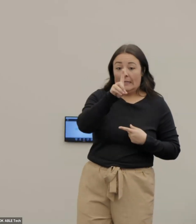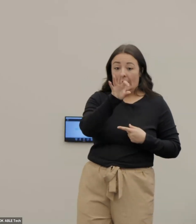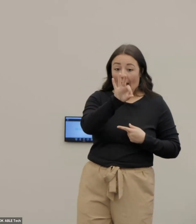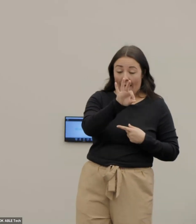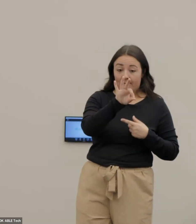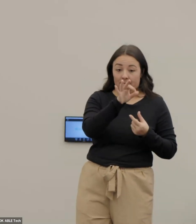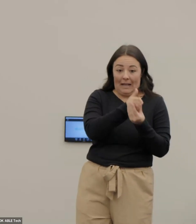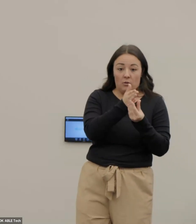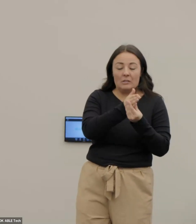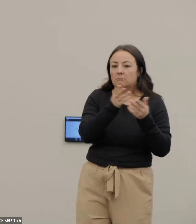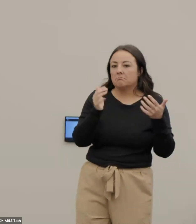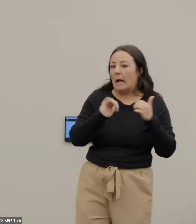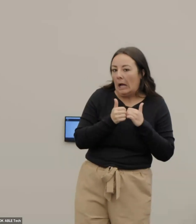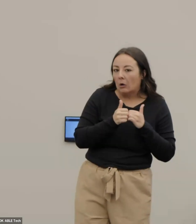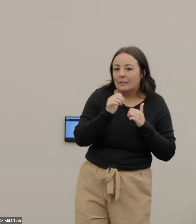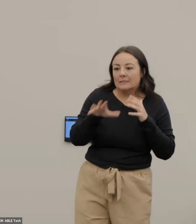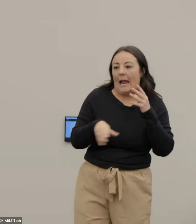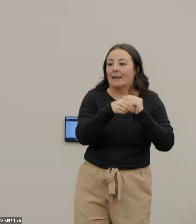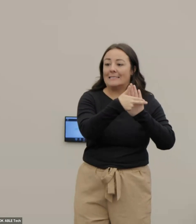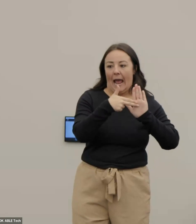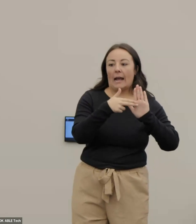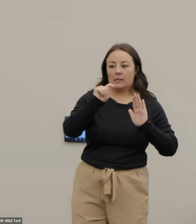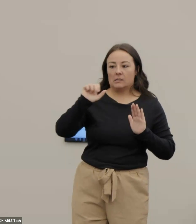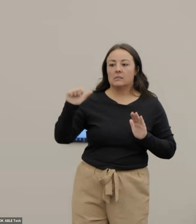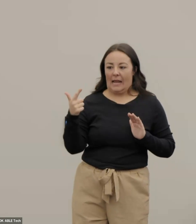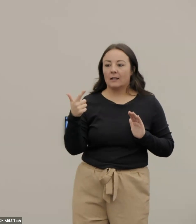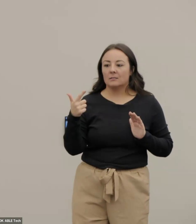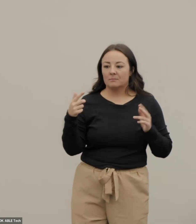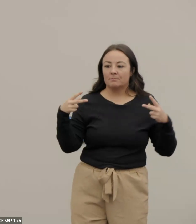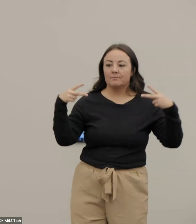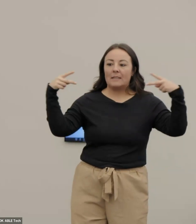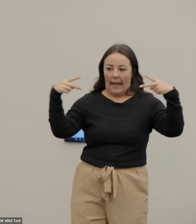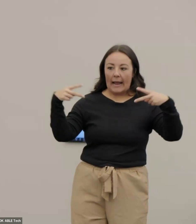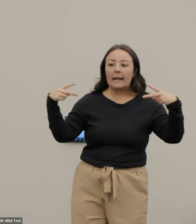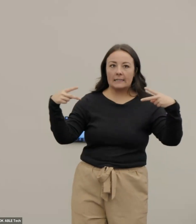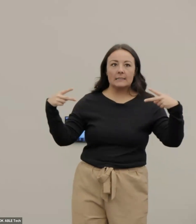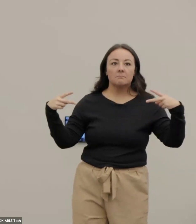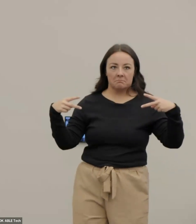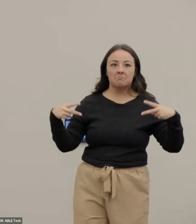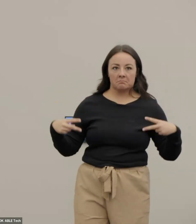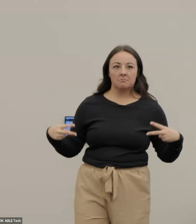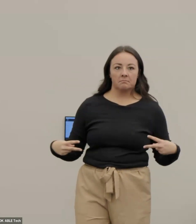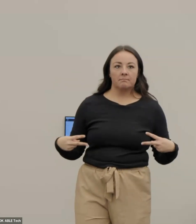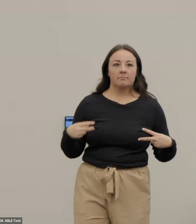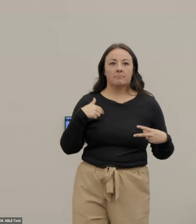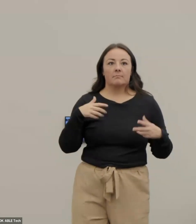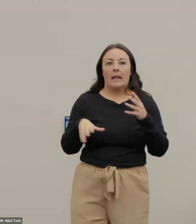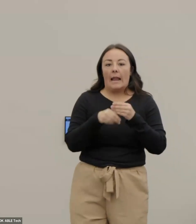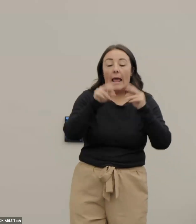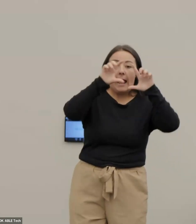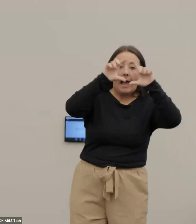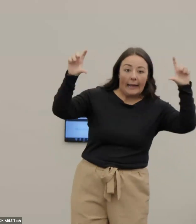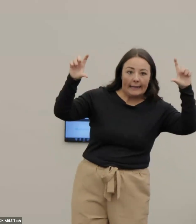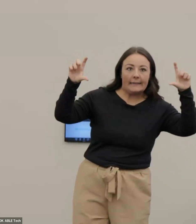And a tag is basically a way of just saying, this is what you are. You're a heading, you're a figure, you're a list.